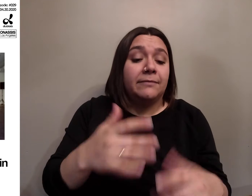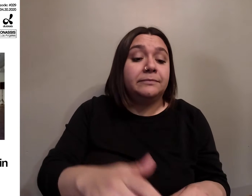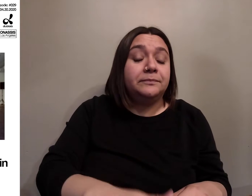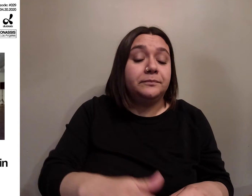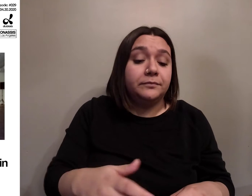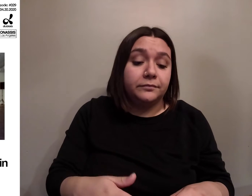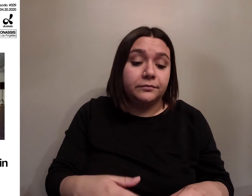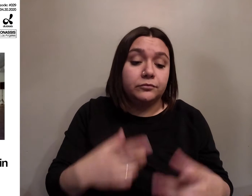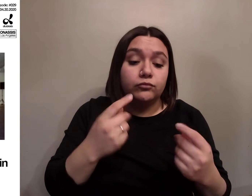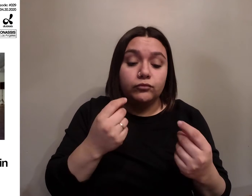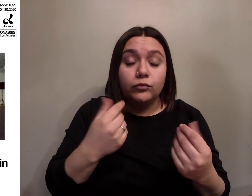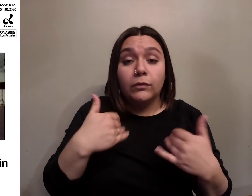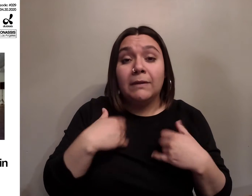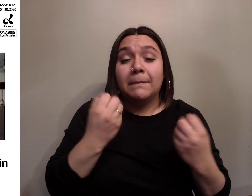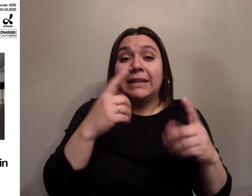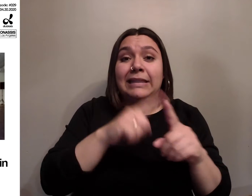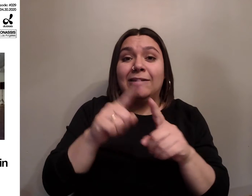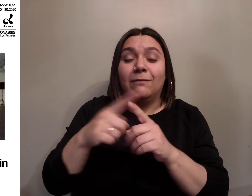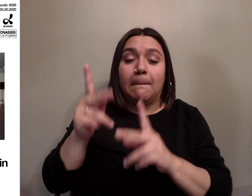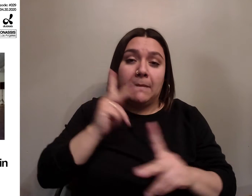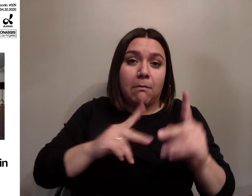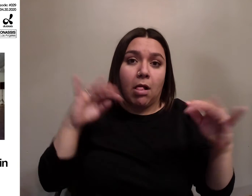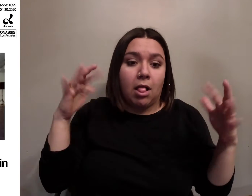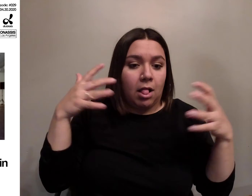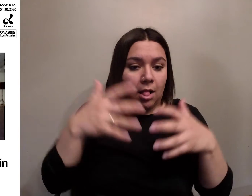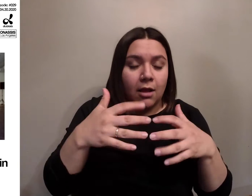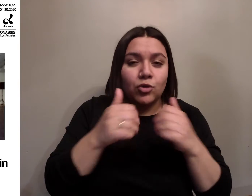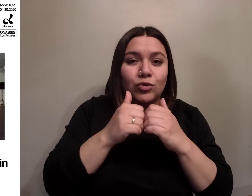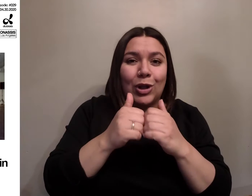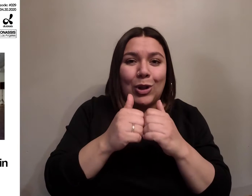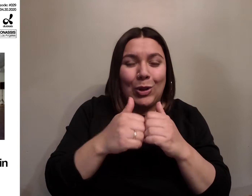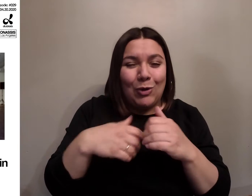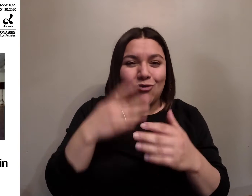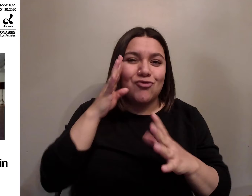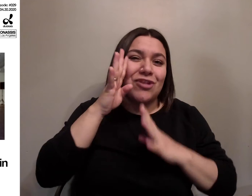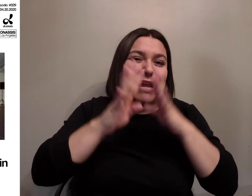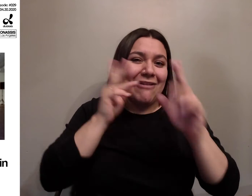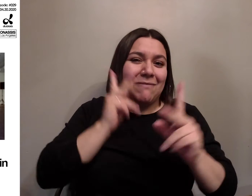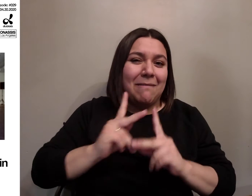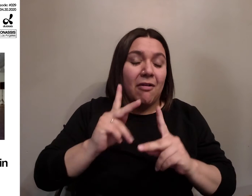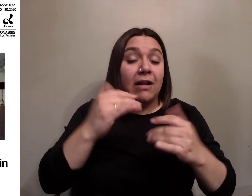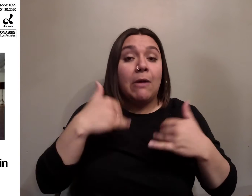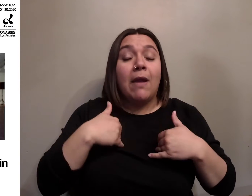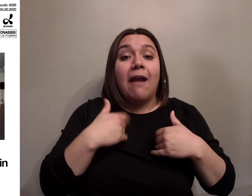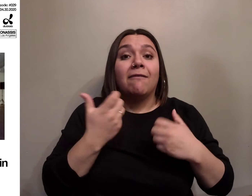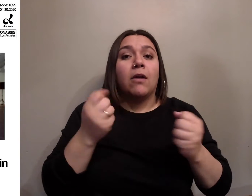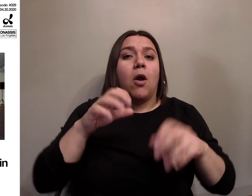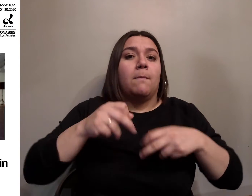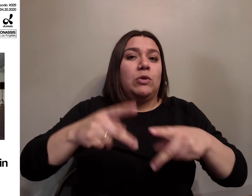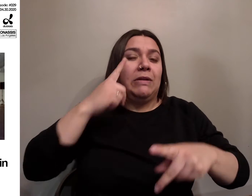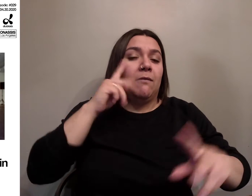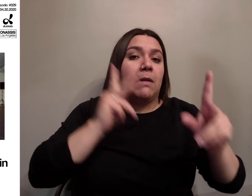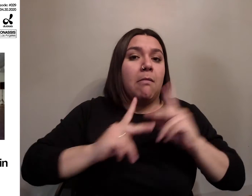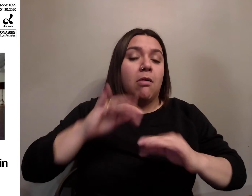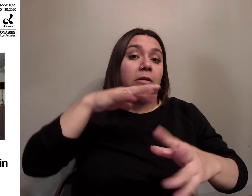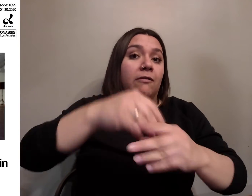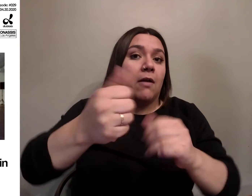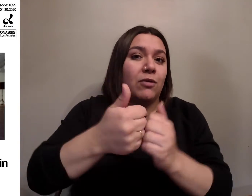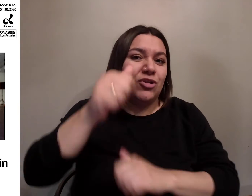bringing different people and creatives together and sort of provide opportunities to engage with one another